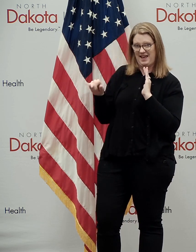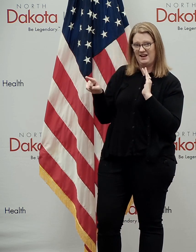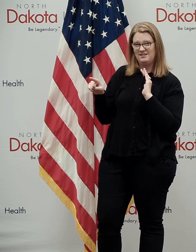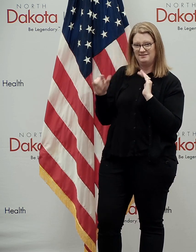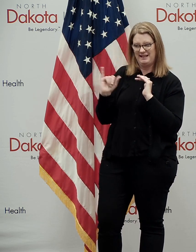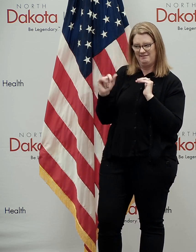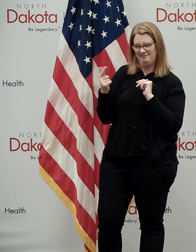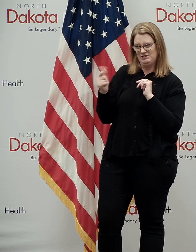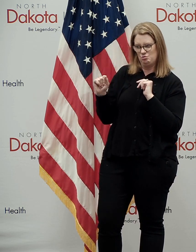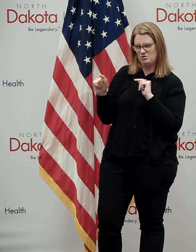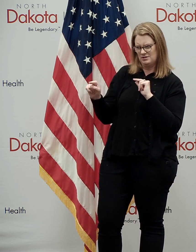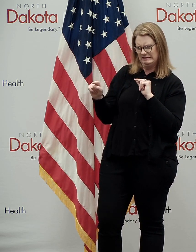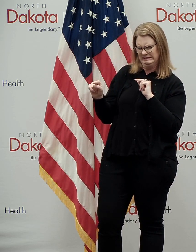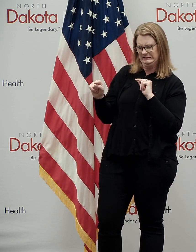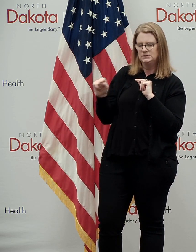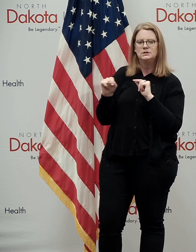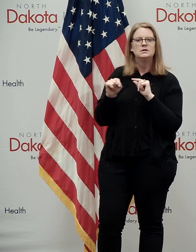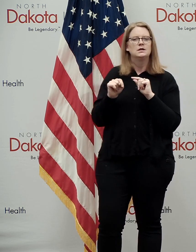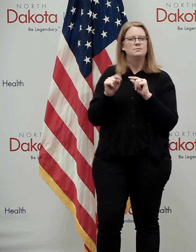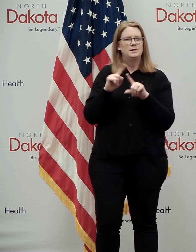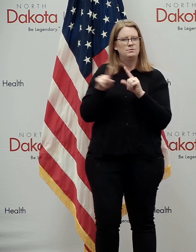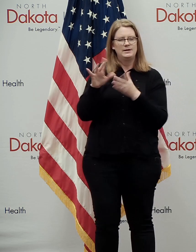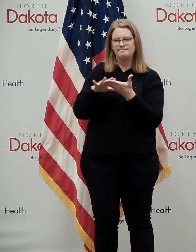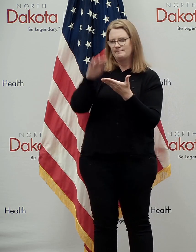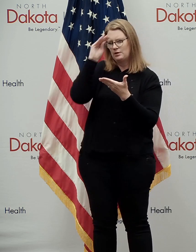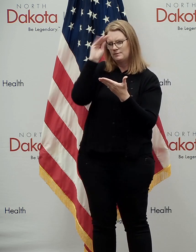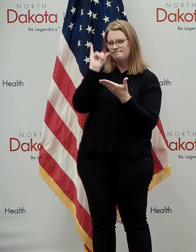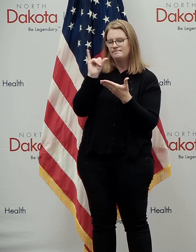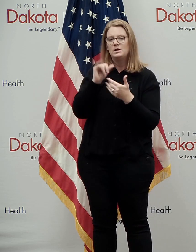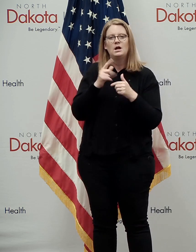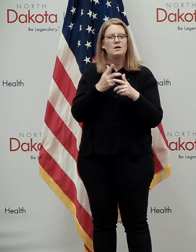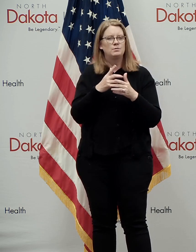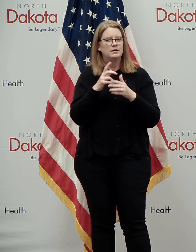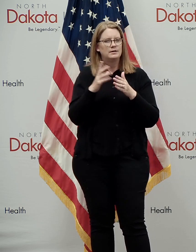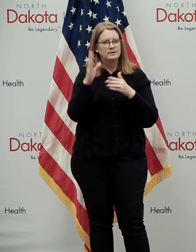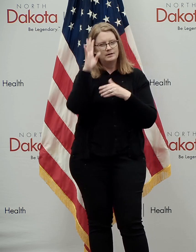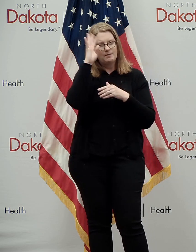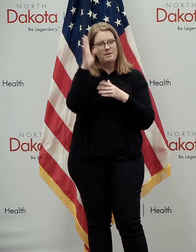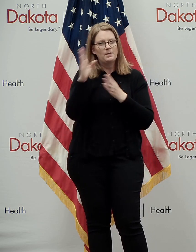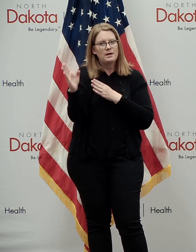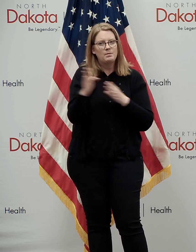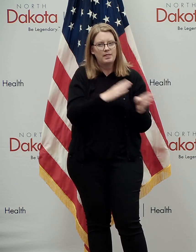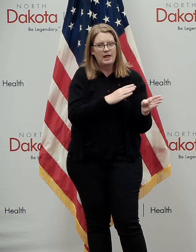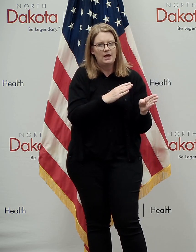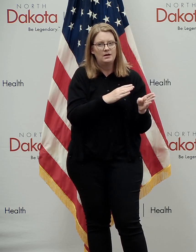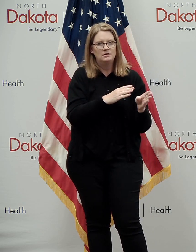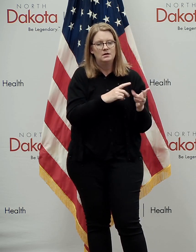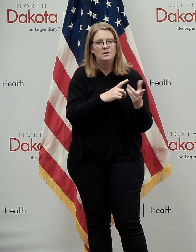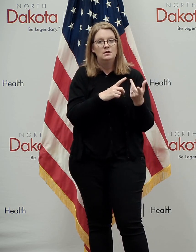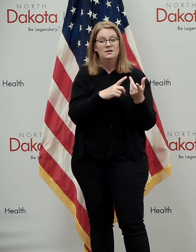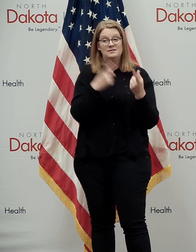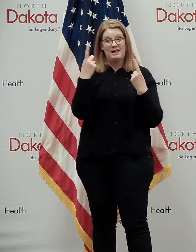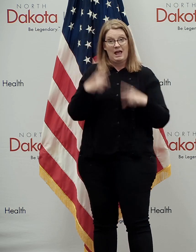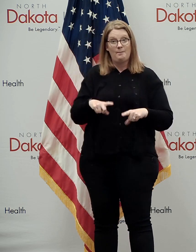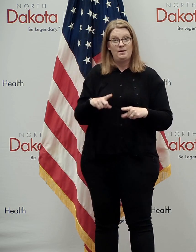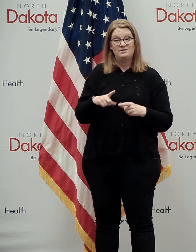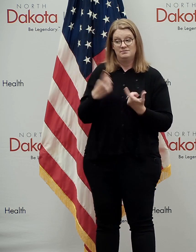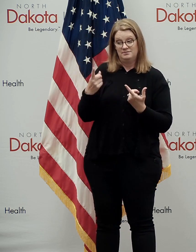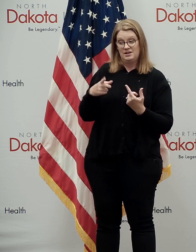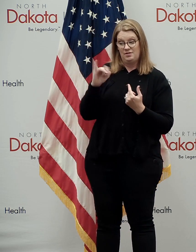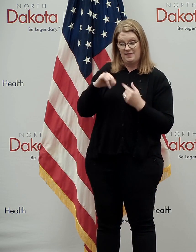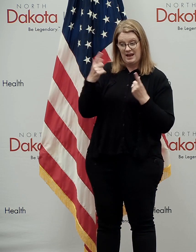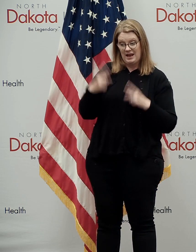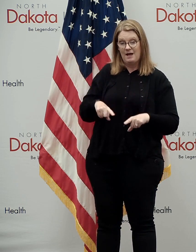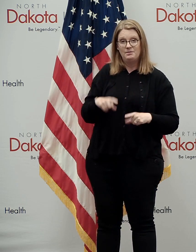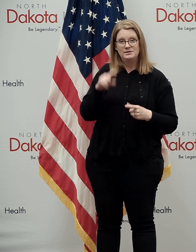are developing a plan and we are developing a strategy to ensure that when that confirmed case occurs in one of our school